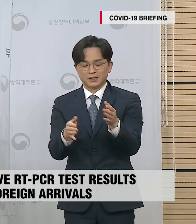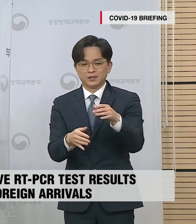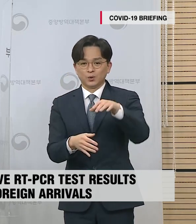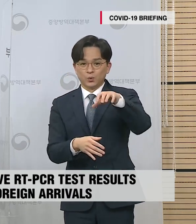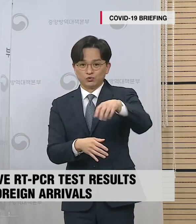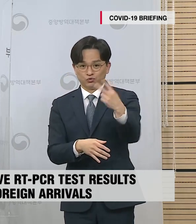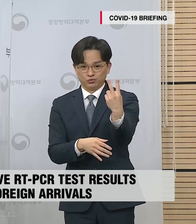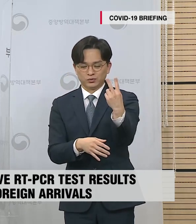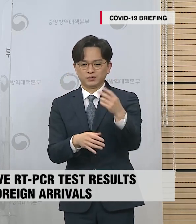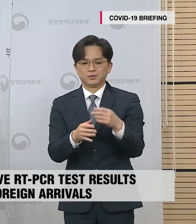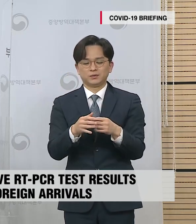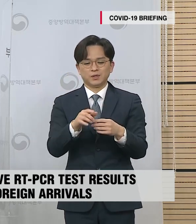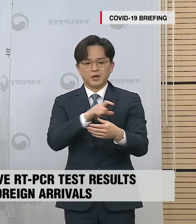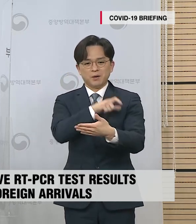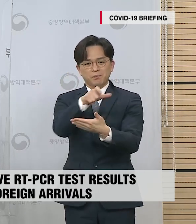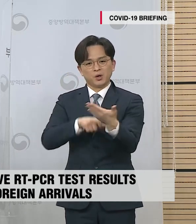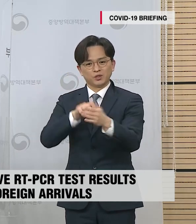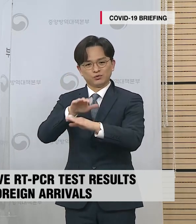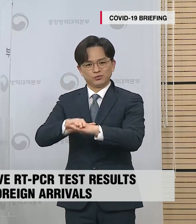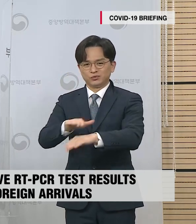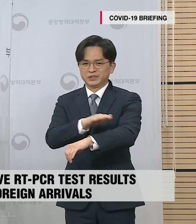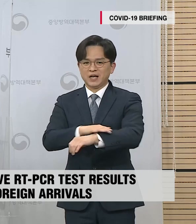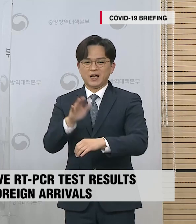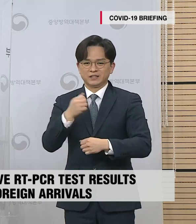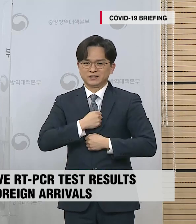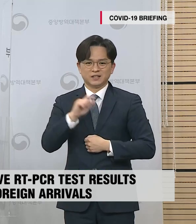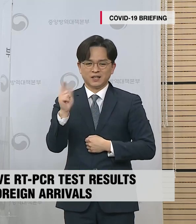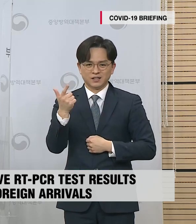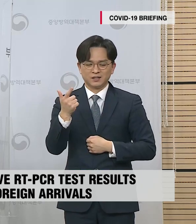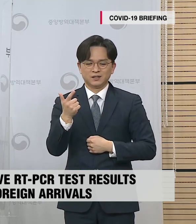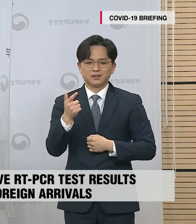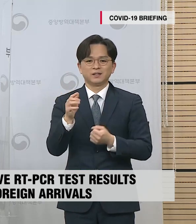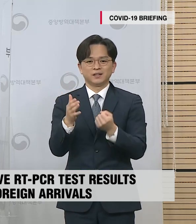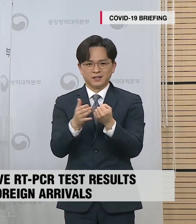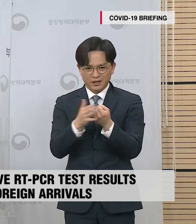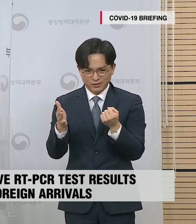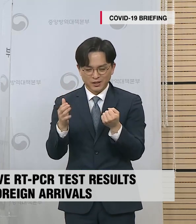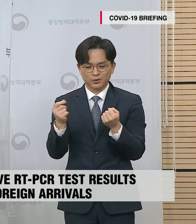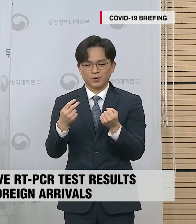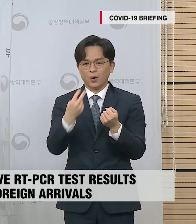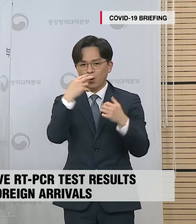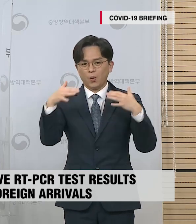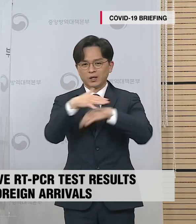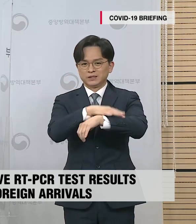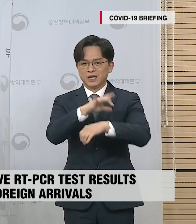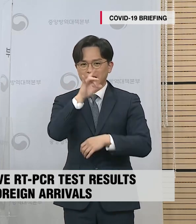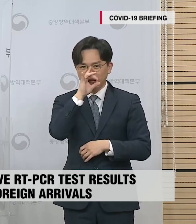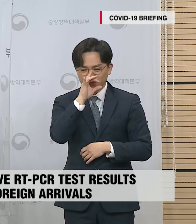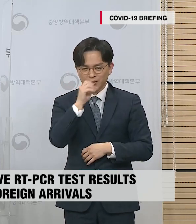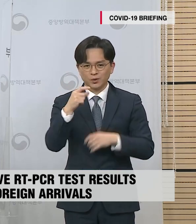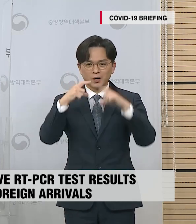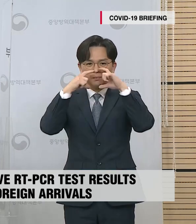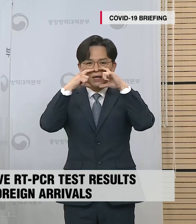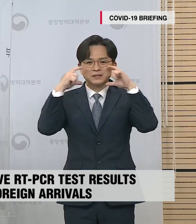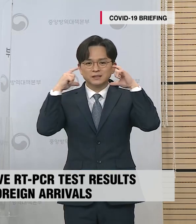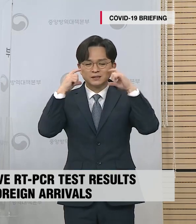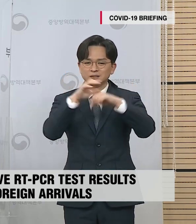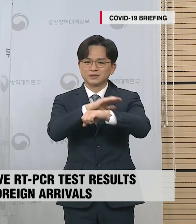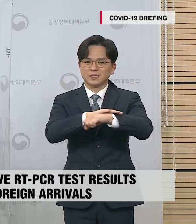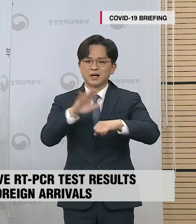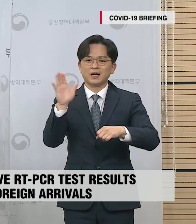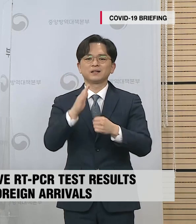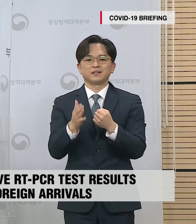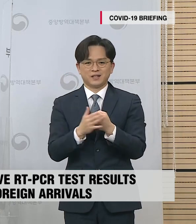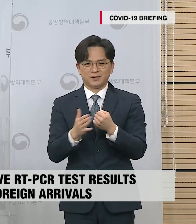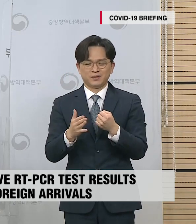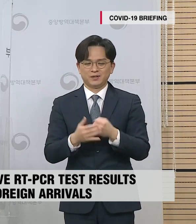as for the dancing room, they did not have personnel in charge of quarantine measures, and also they also did not comply well with